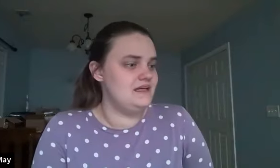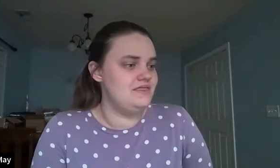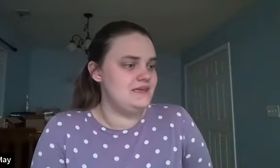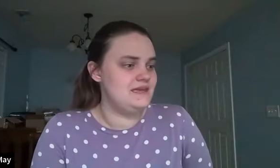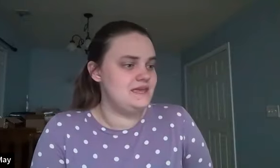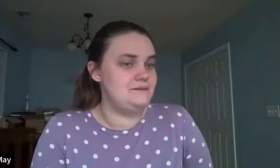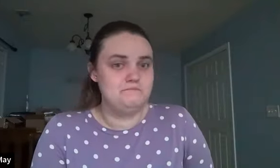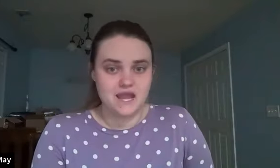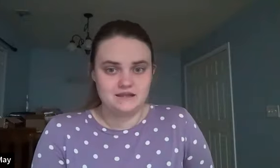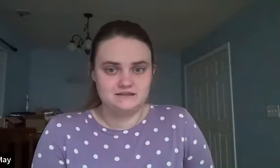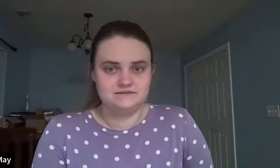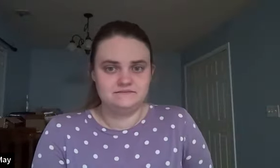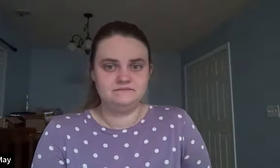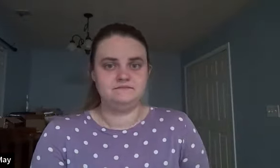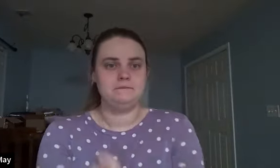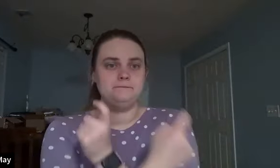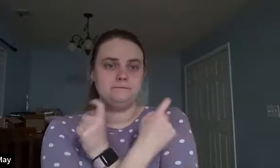And then bat.